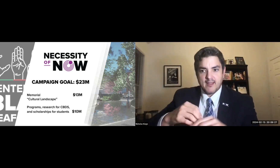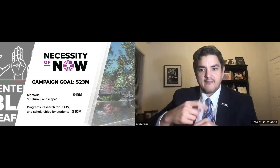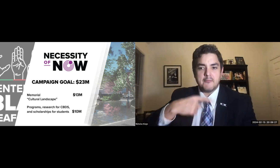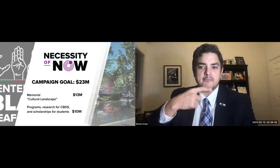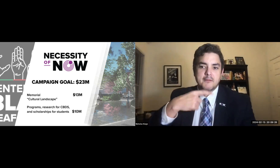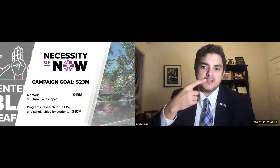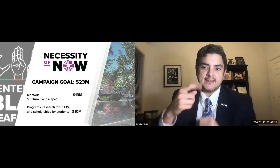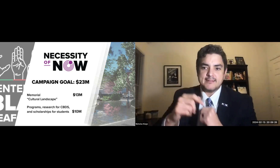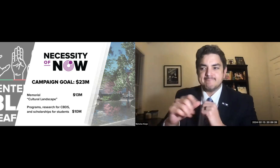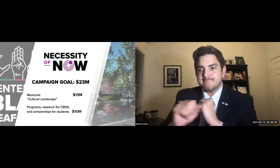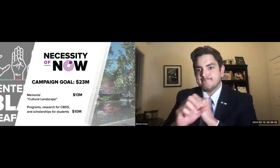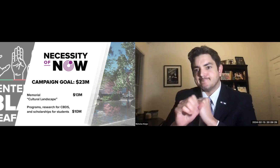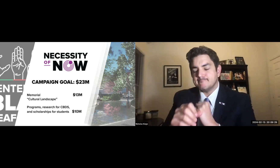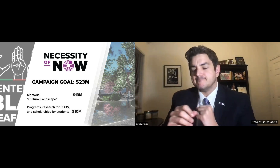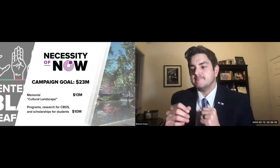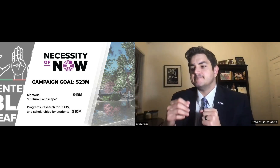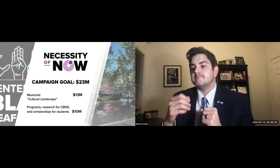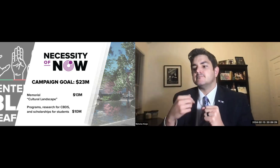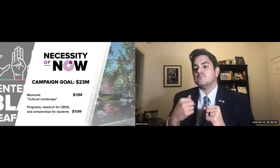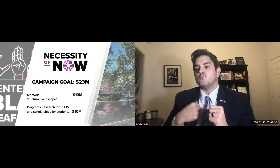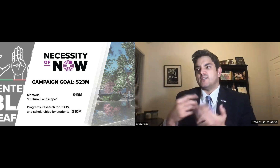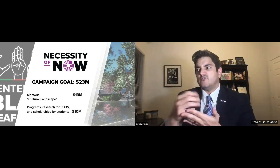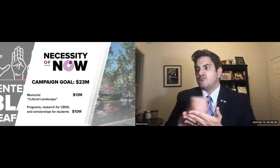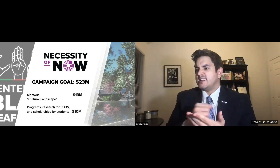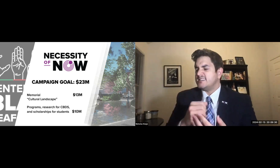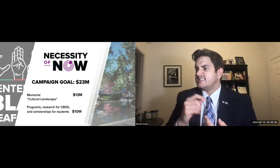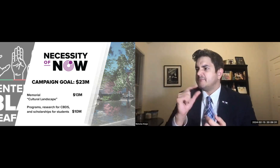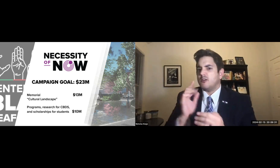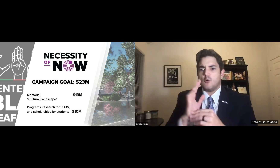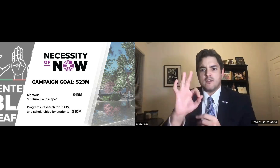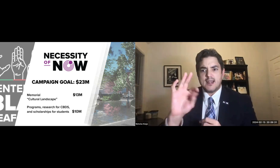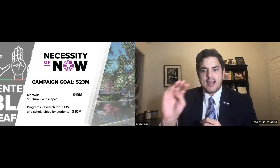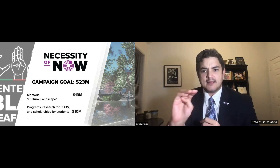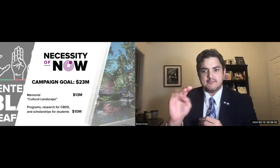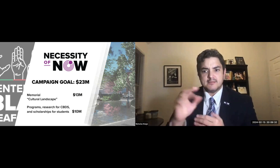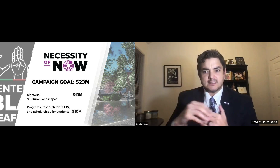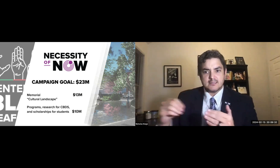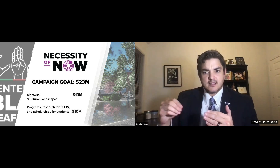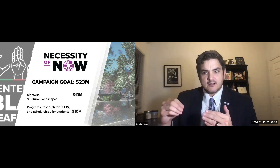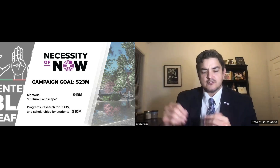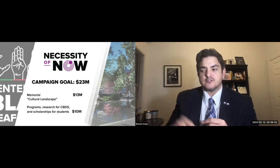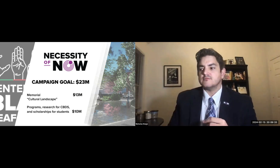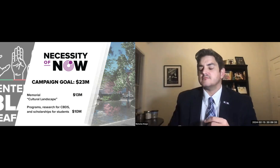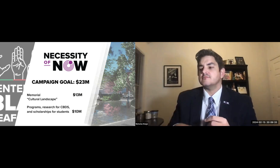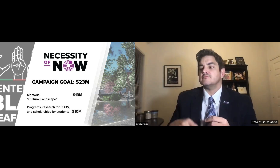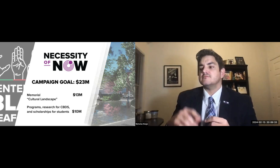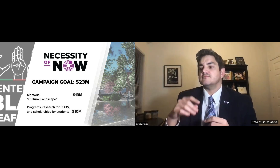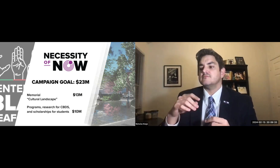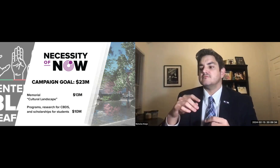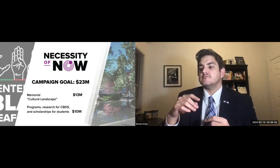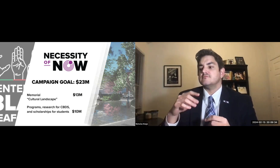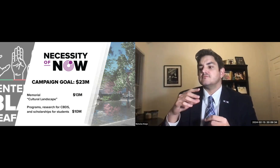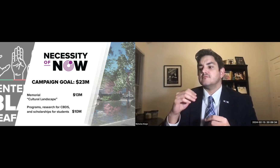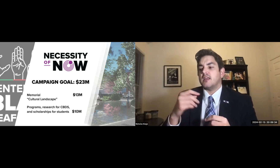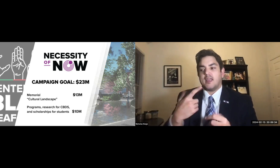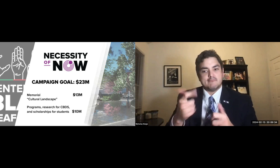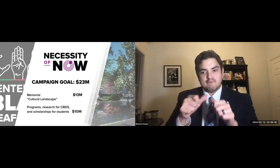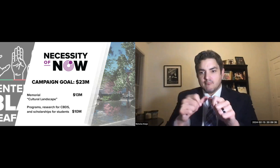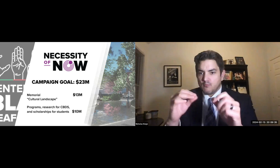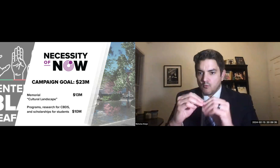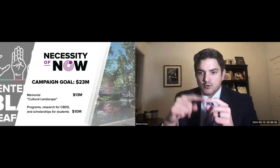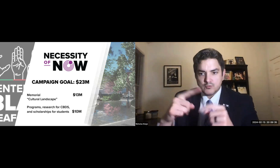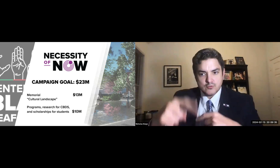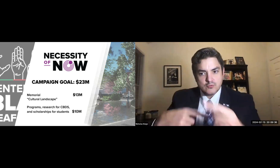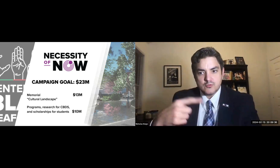in now? Just been in a few months of this public campaign. We've raised over $9